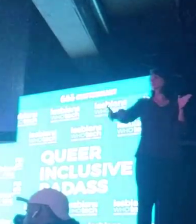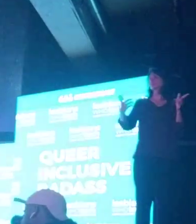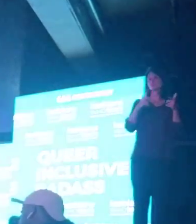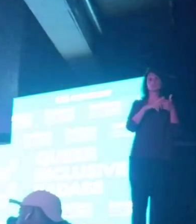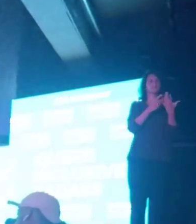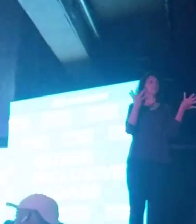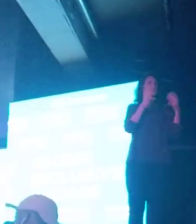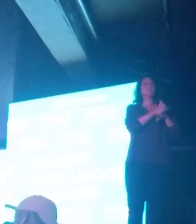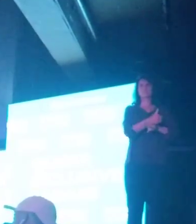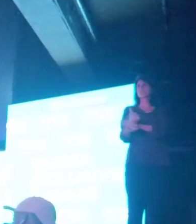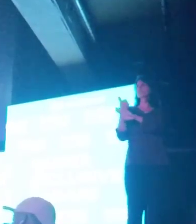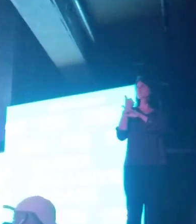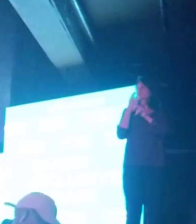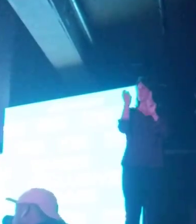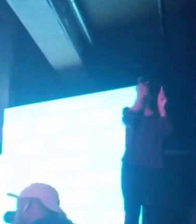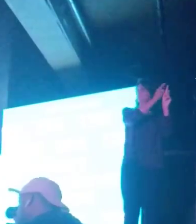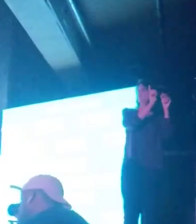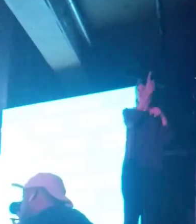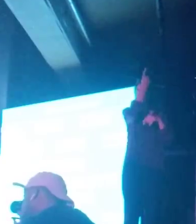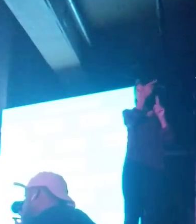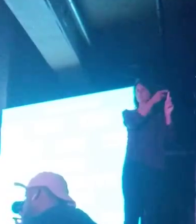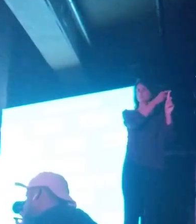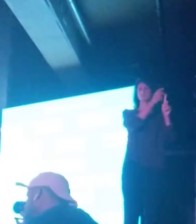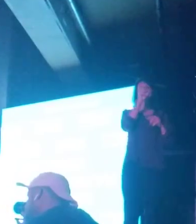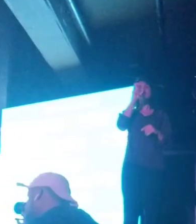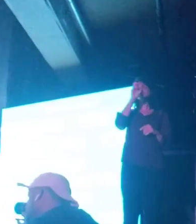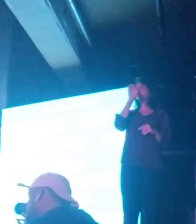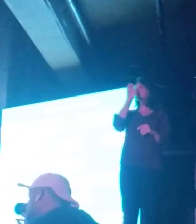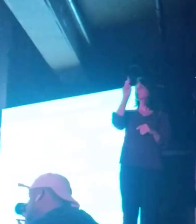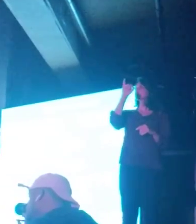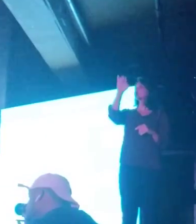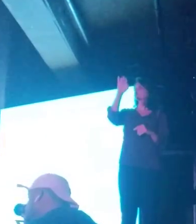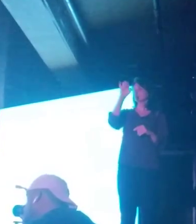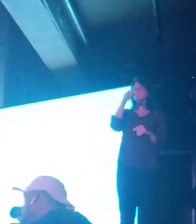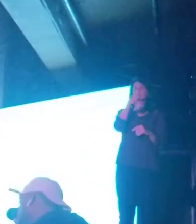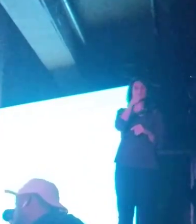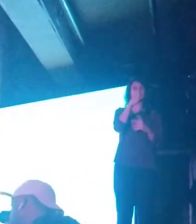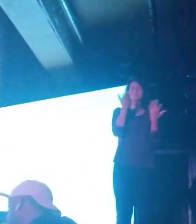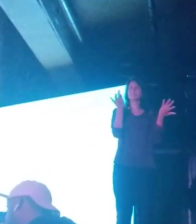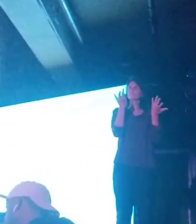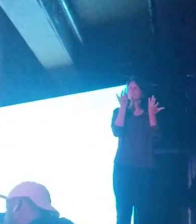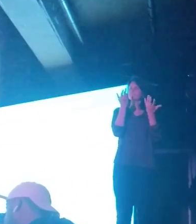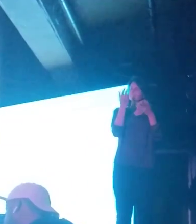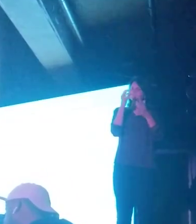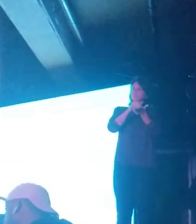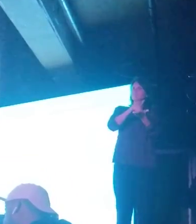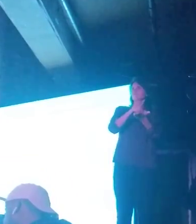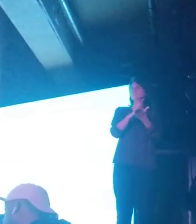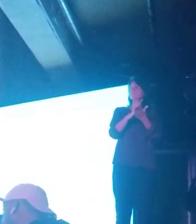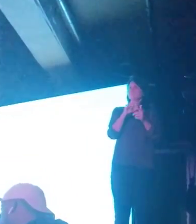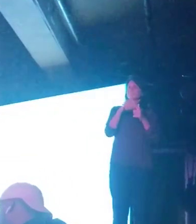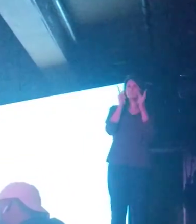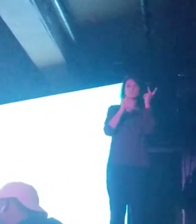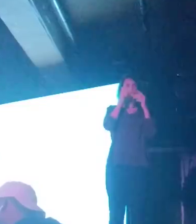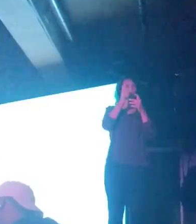think you have to put Edie into the line of people who made the changes that led to